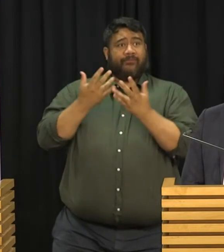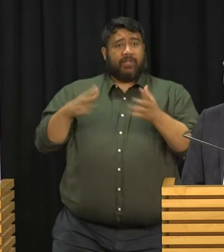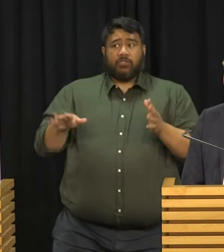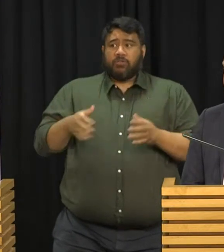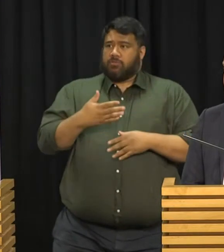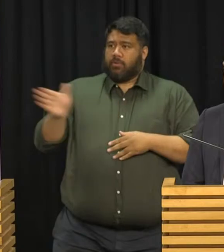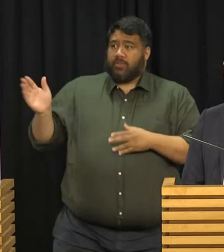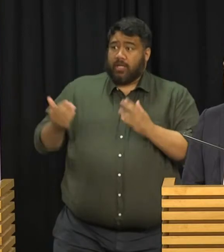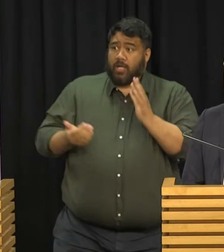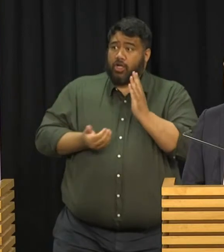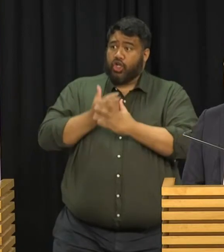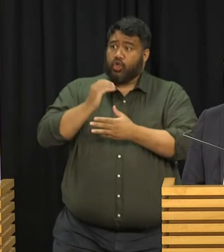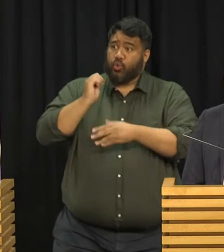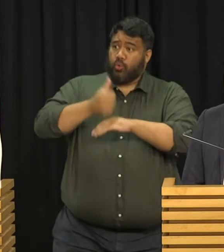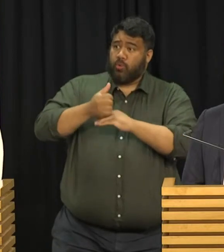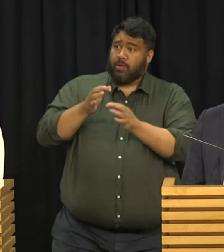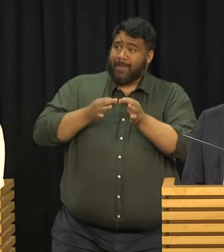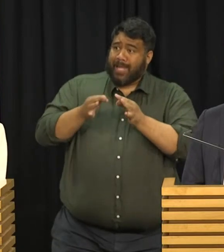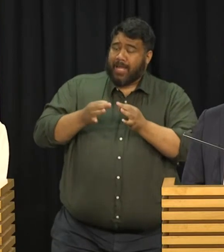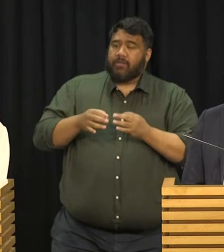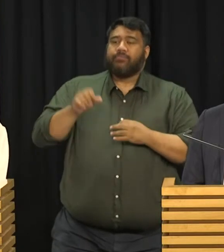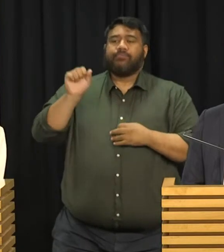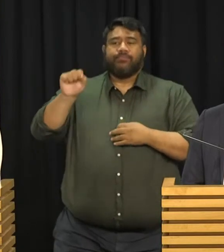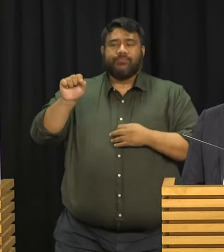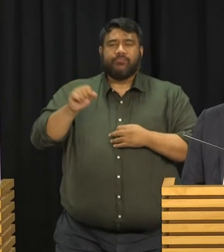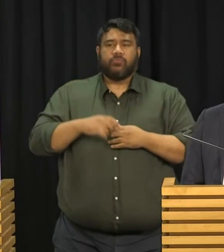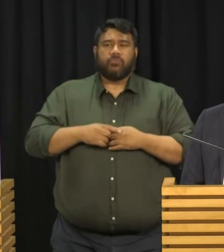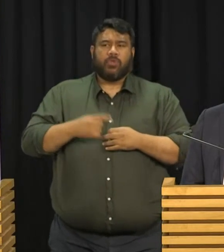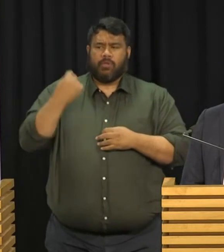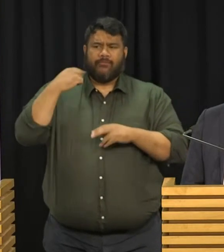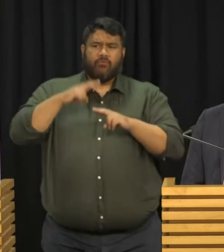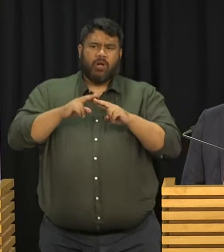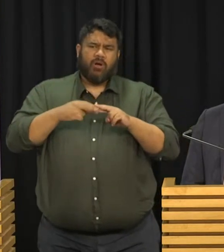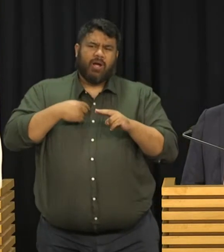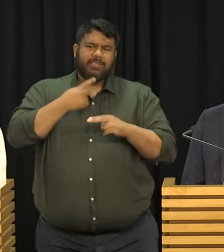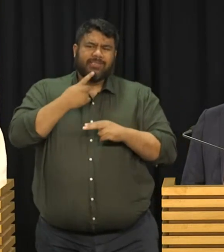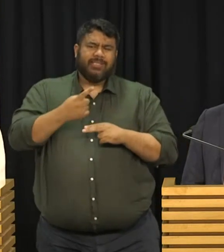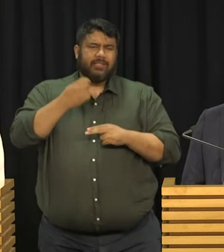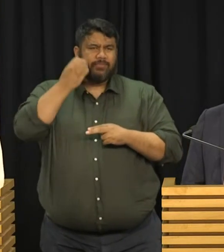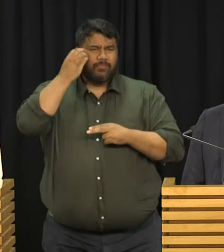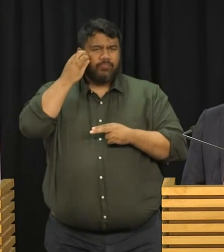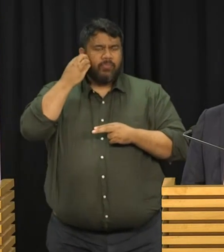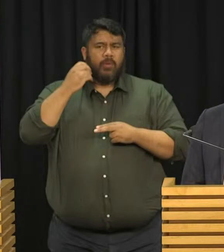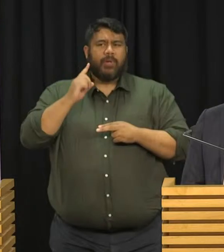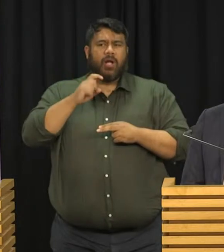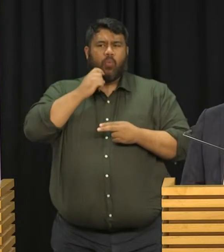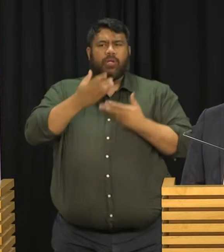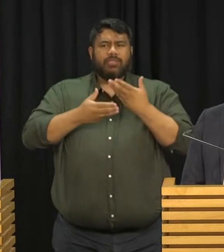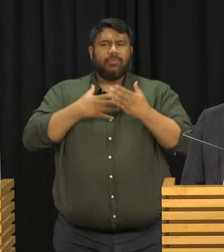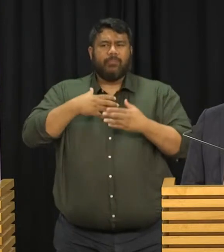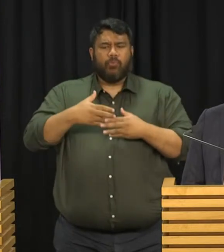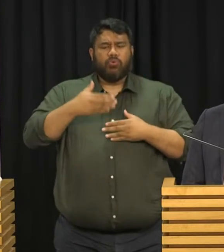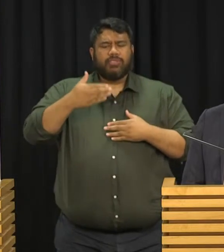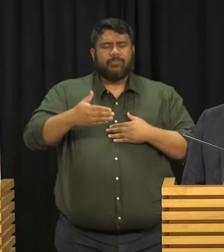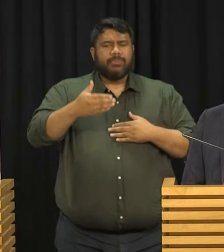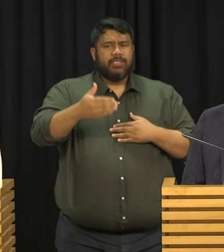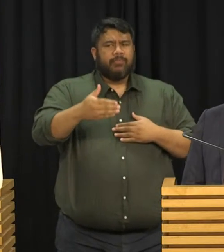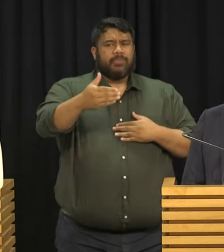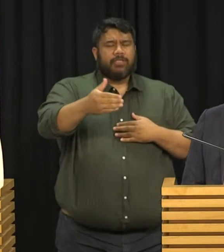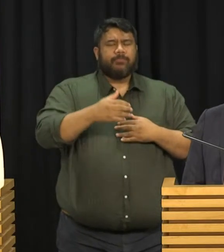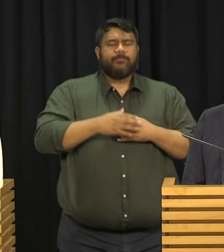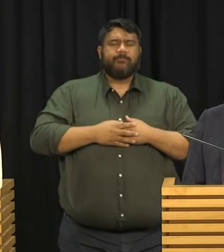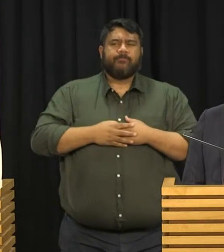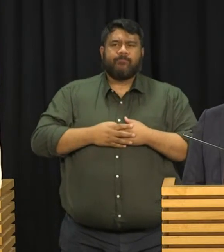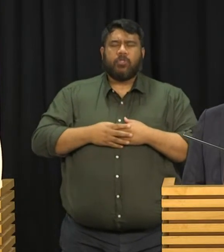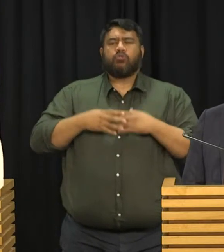on Friday that I'll look to step that out in a bit more detail over the coming weeks. But ultimately,